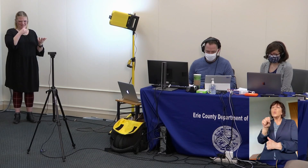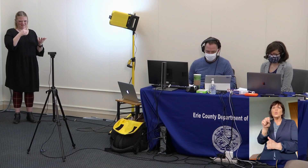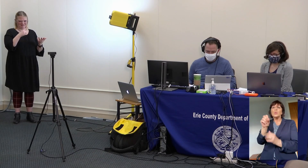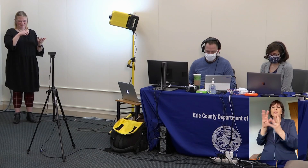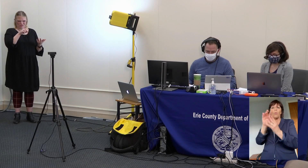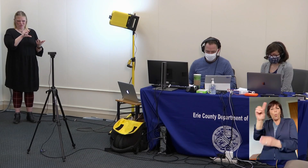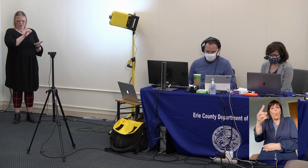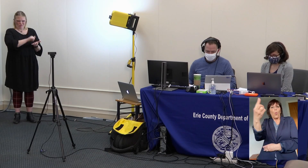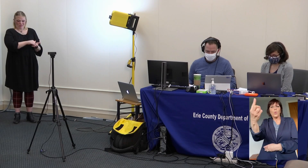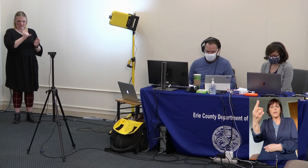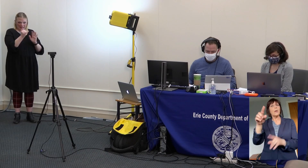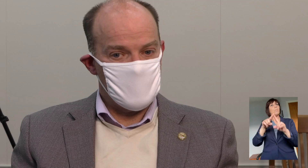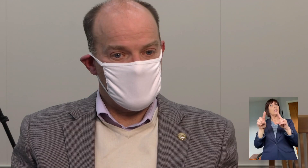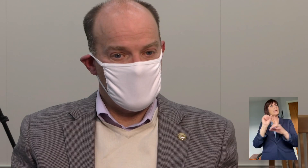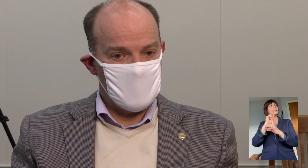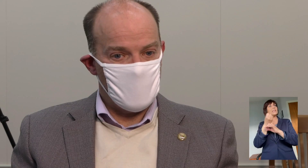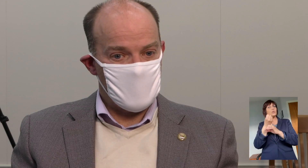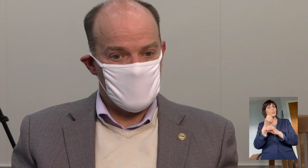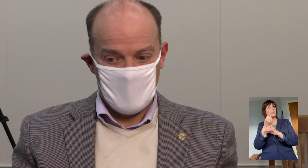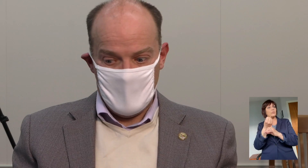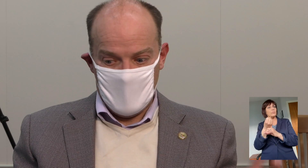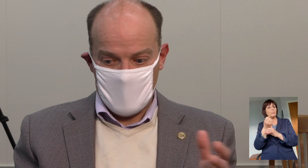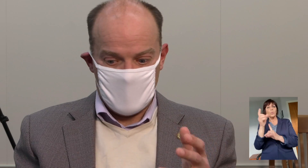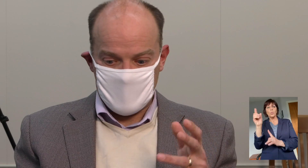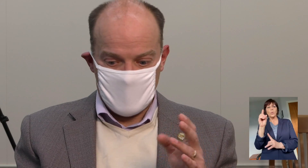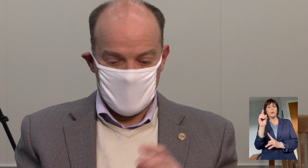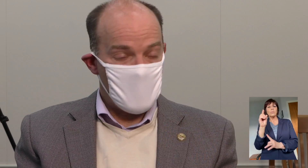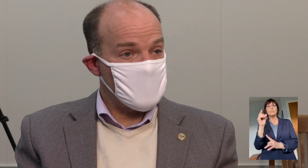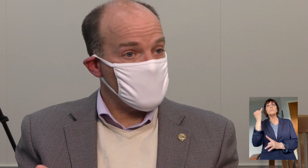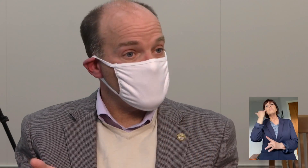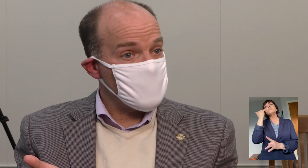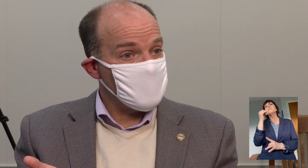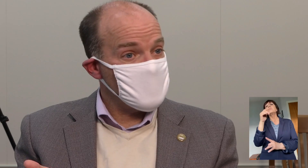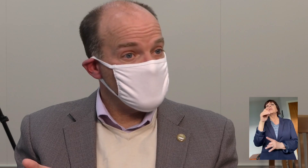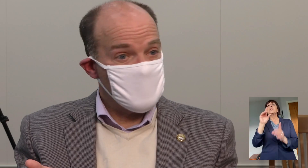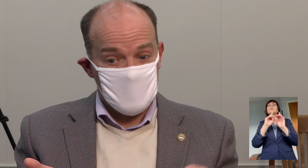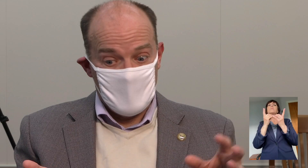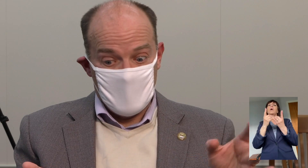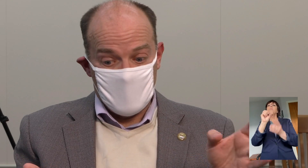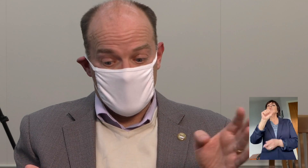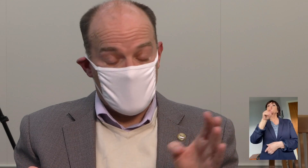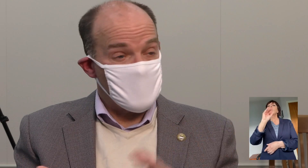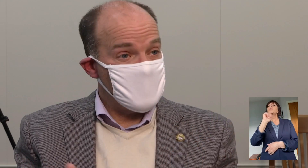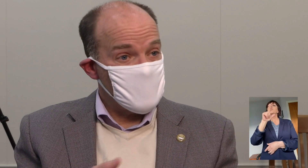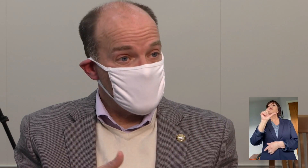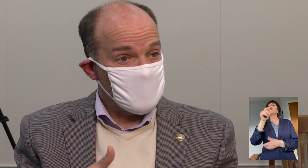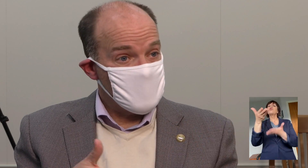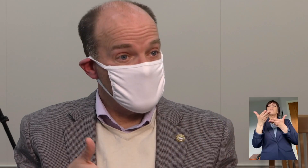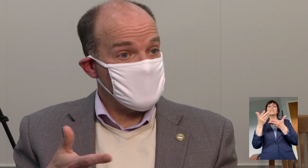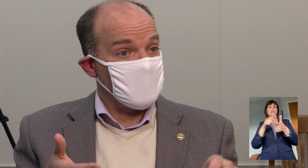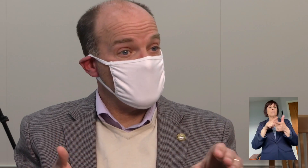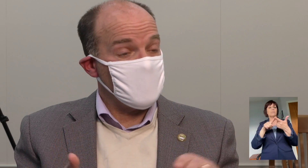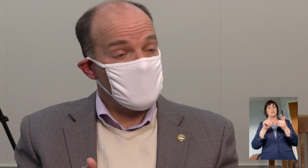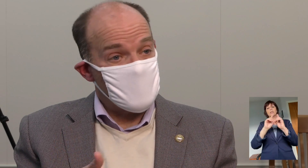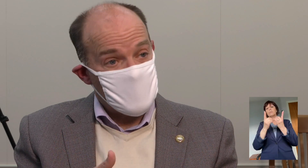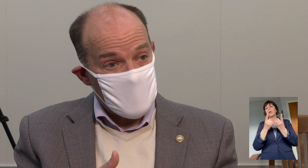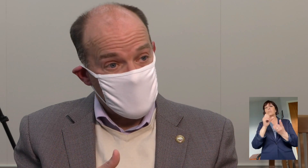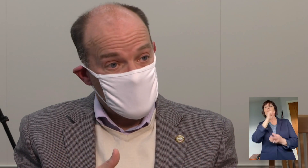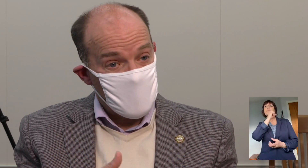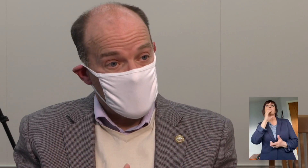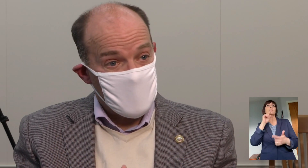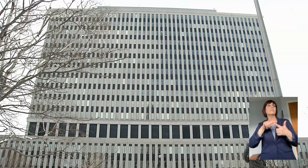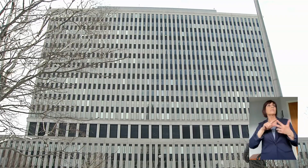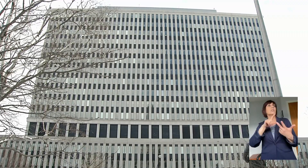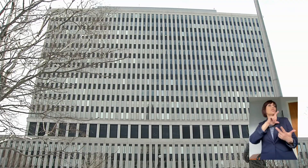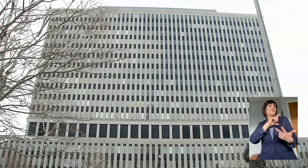briefings, but there are situations in which, let's say, Department of Social Services, Department of Senior Services, our Erie County